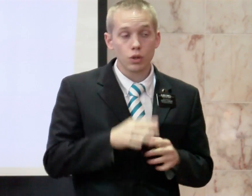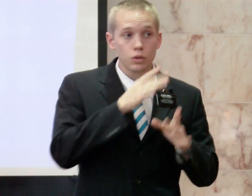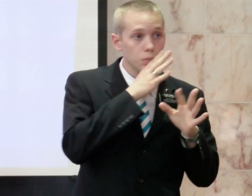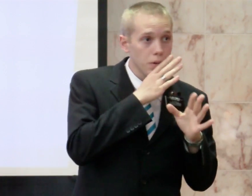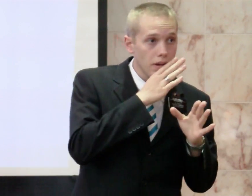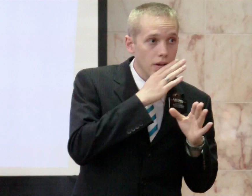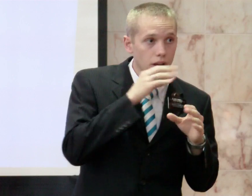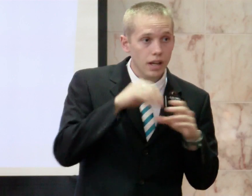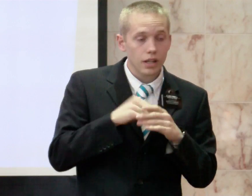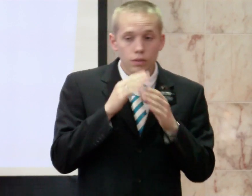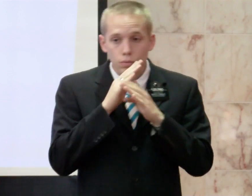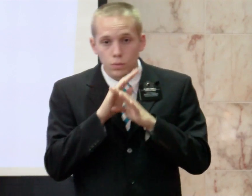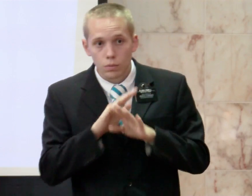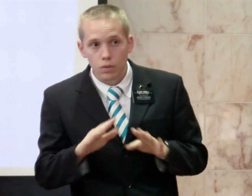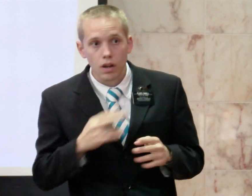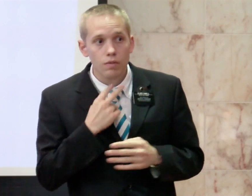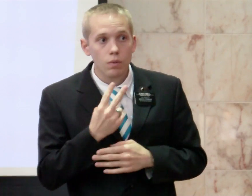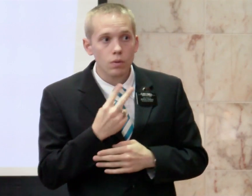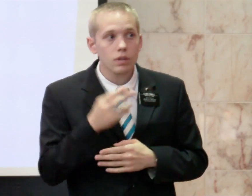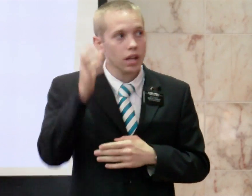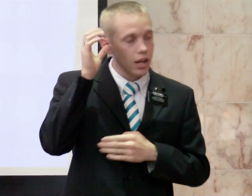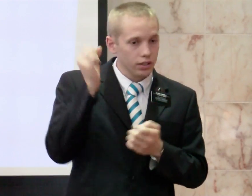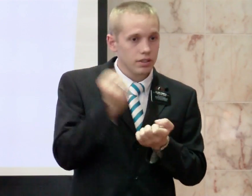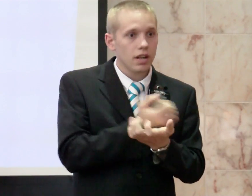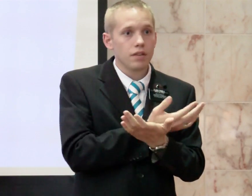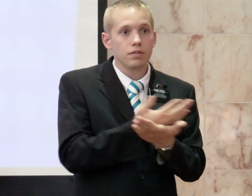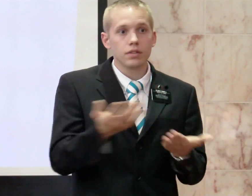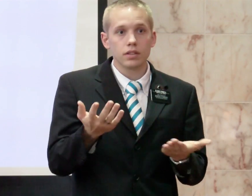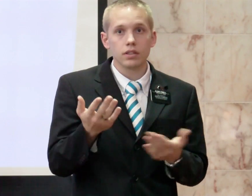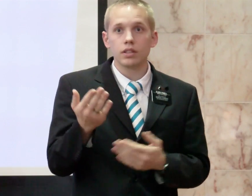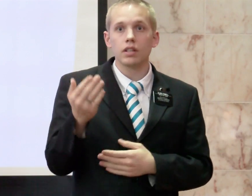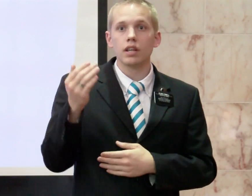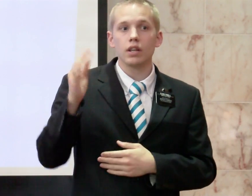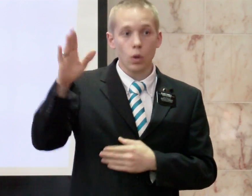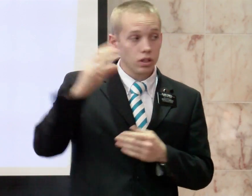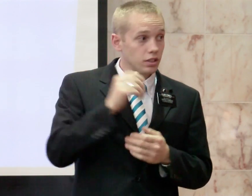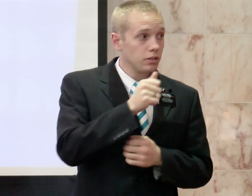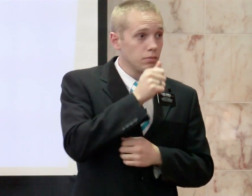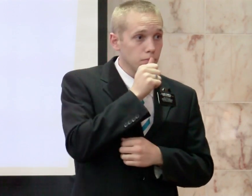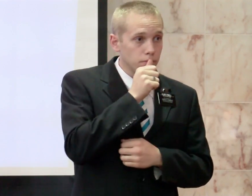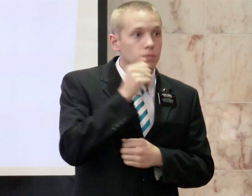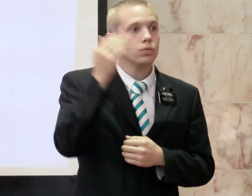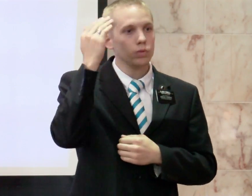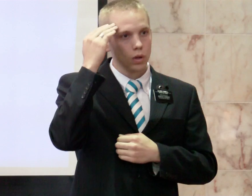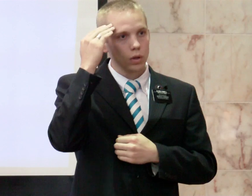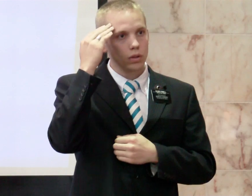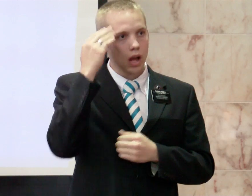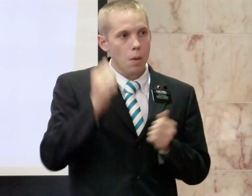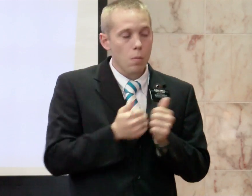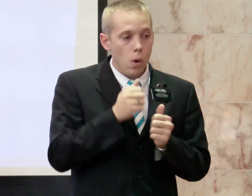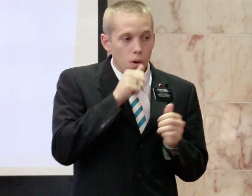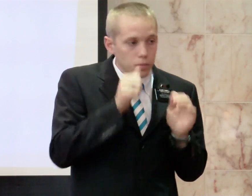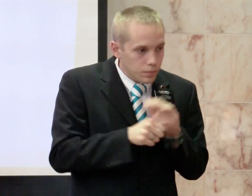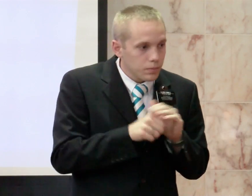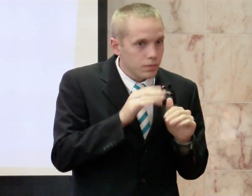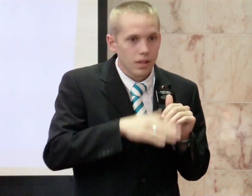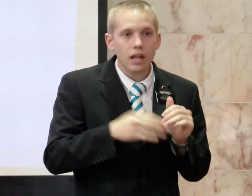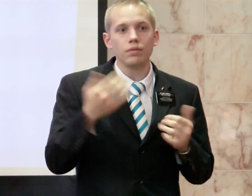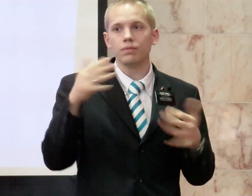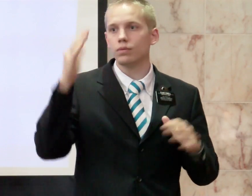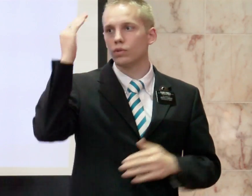aloud or in a low voice, he hears all, for he knows your secrets and what is even more hidden than that.